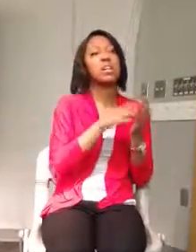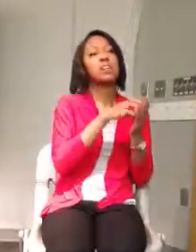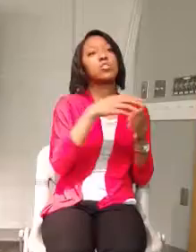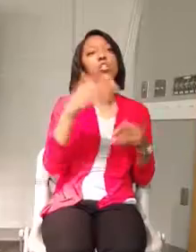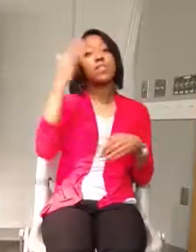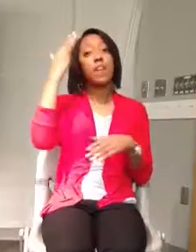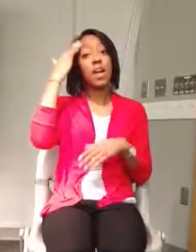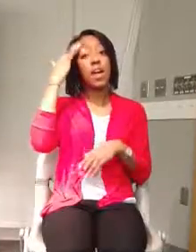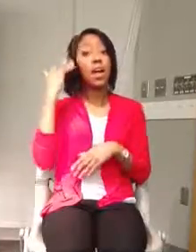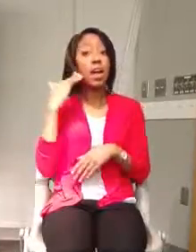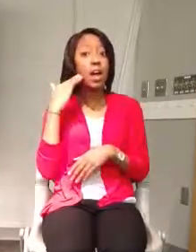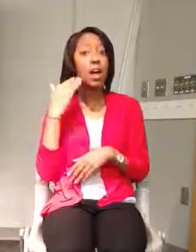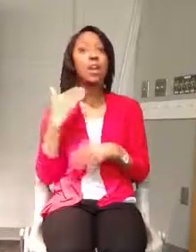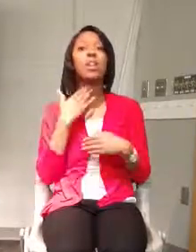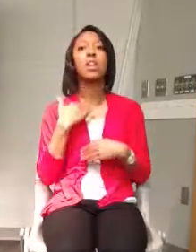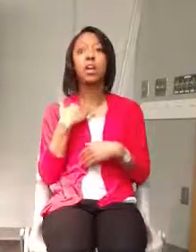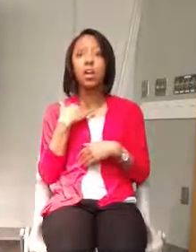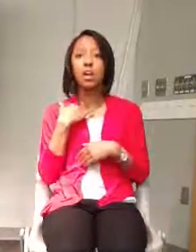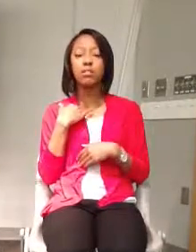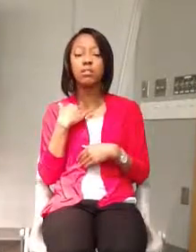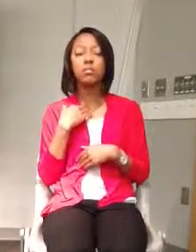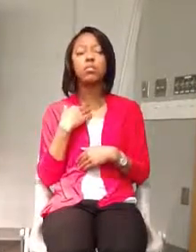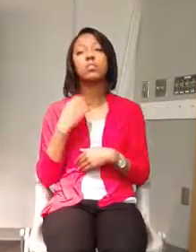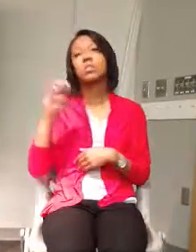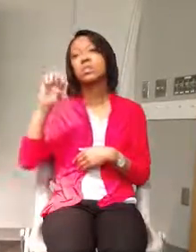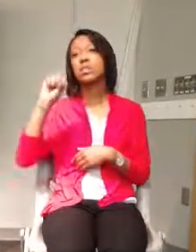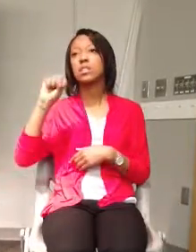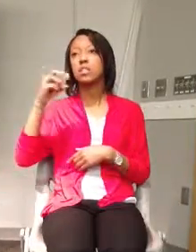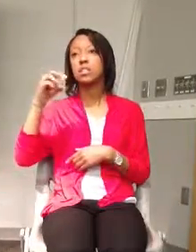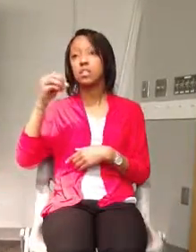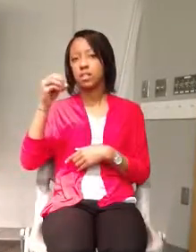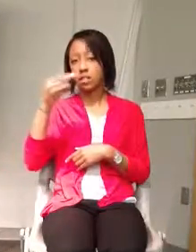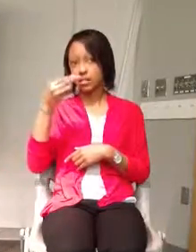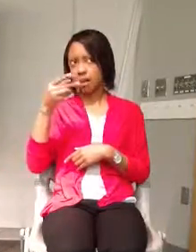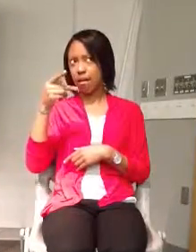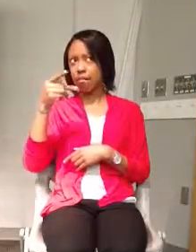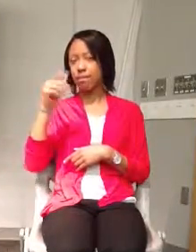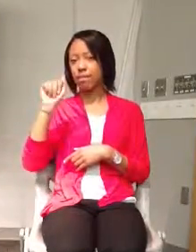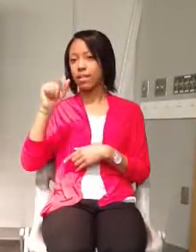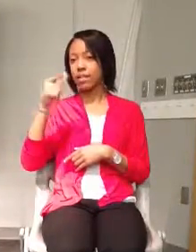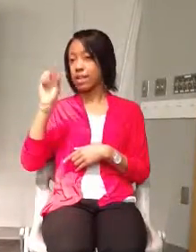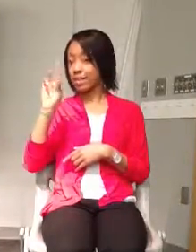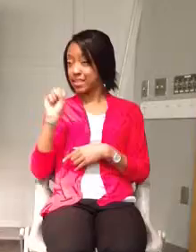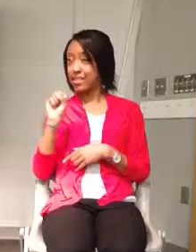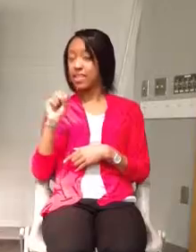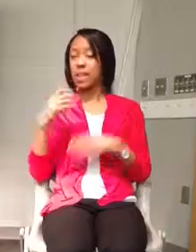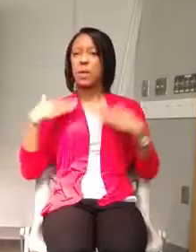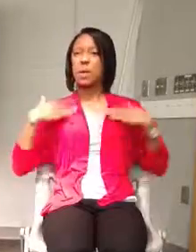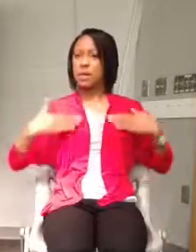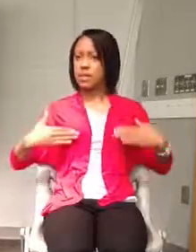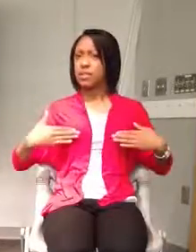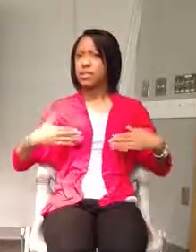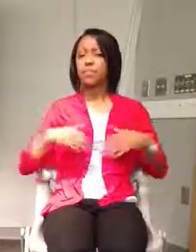pharynx, larynx, esophagus, and the breast. Daily consumption of even 2 to 3